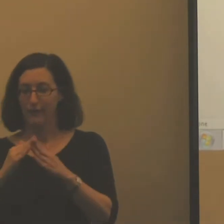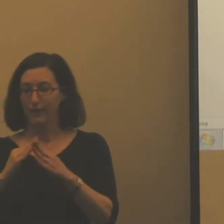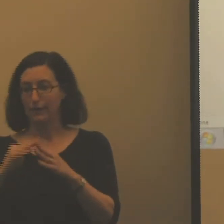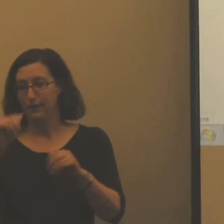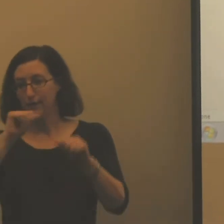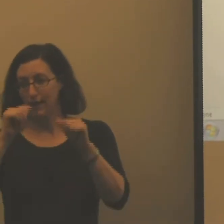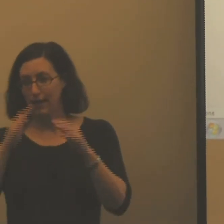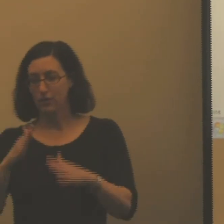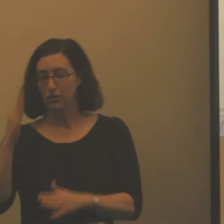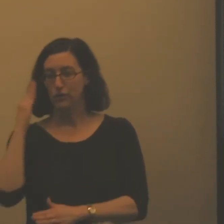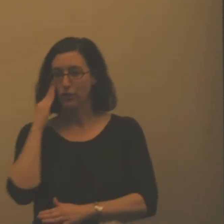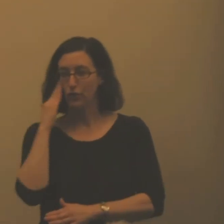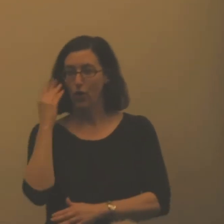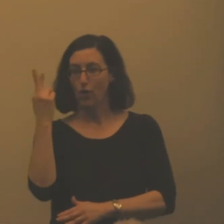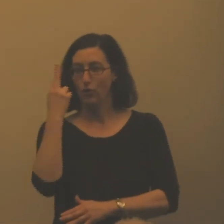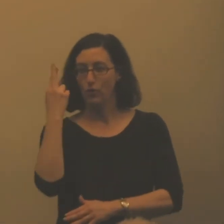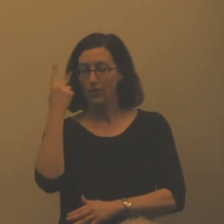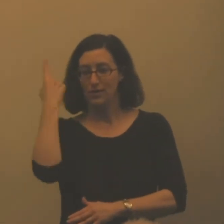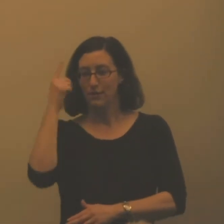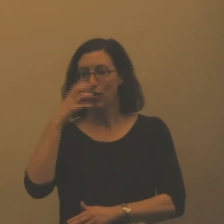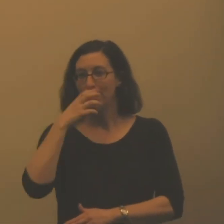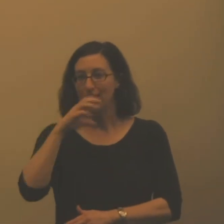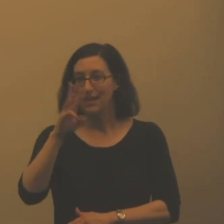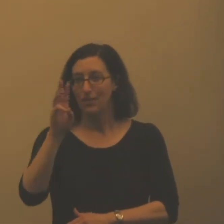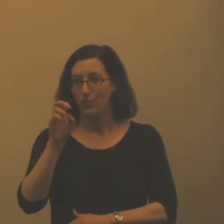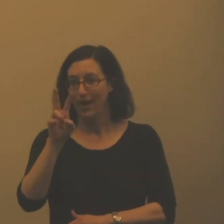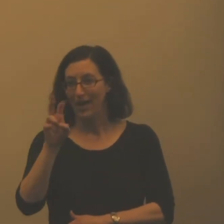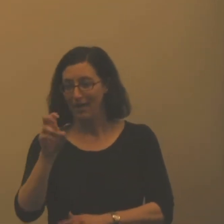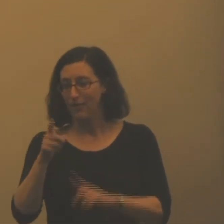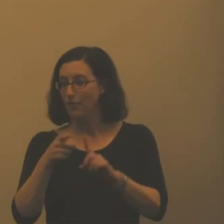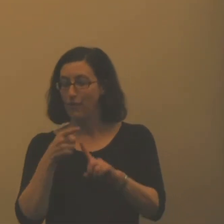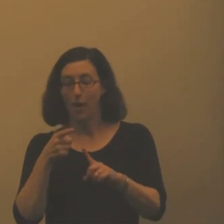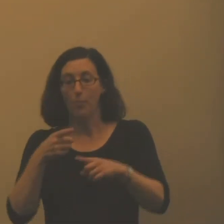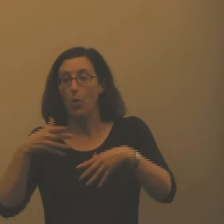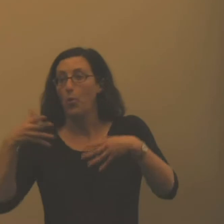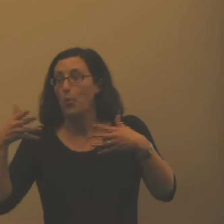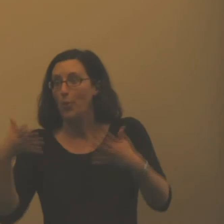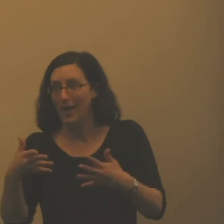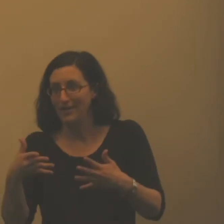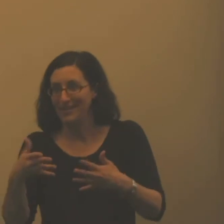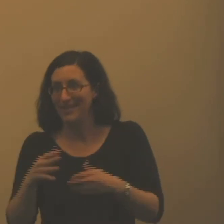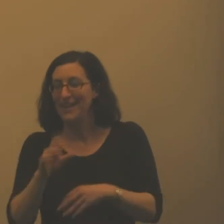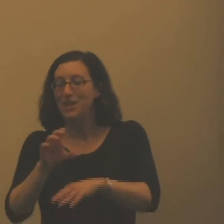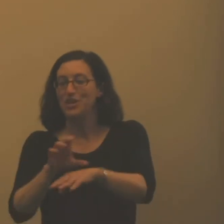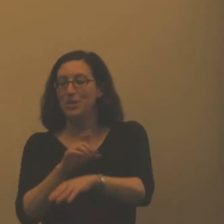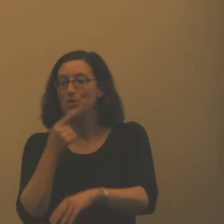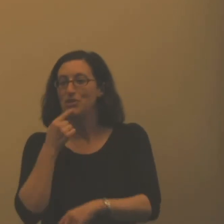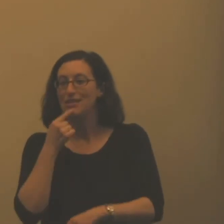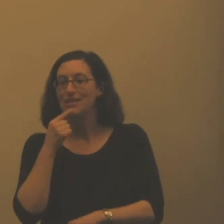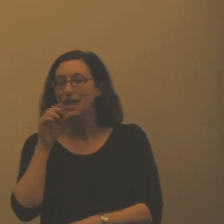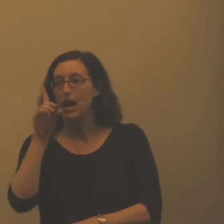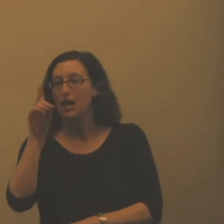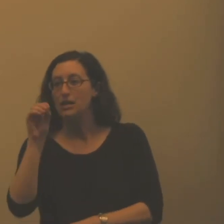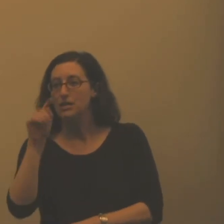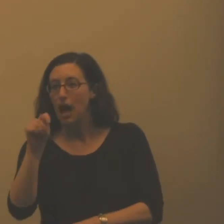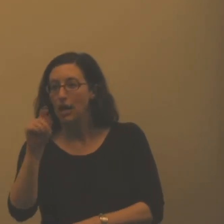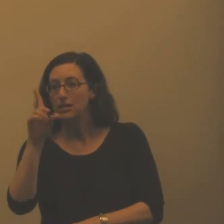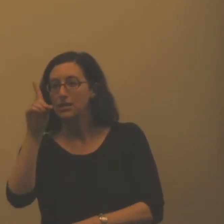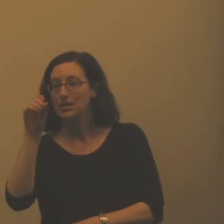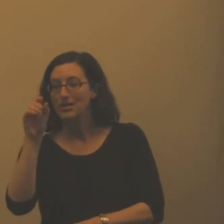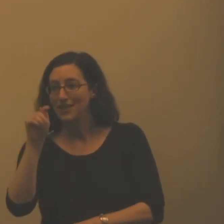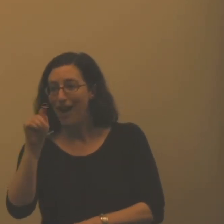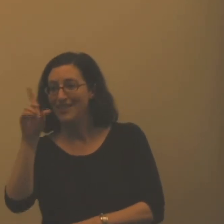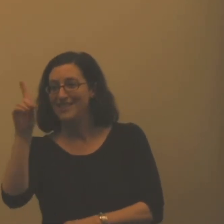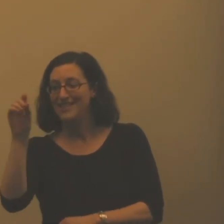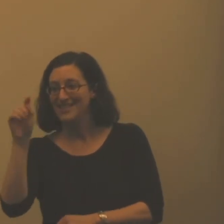primary cause of the 2003 heat wave was hot air from ... Okay, Man gets 9 months in violin case heading level